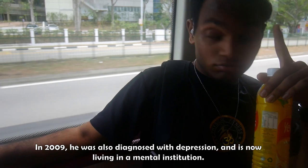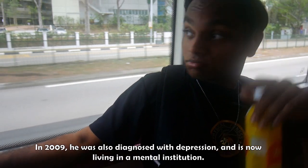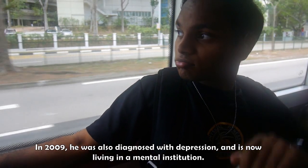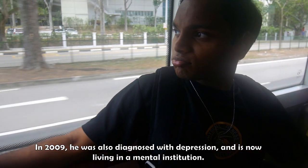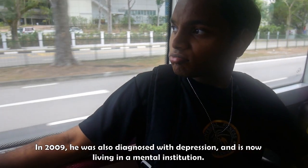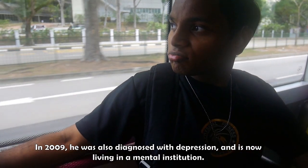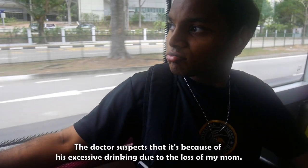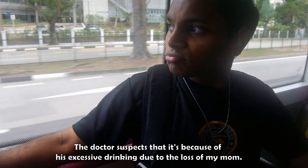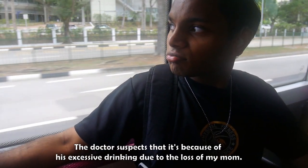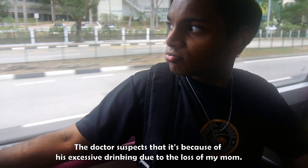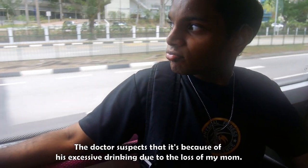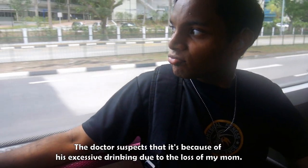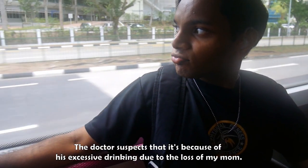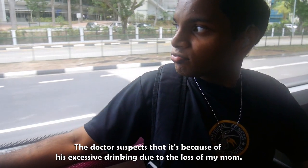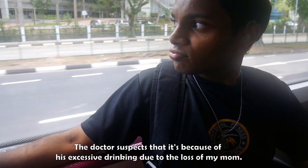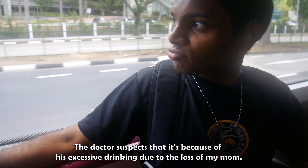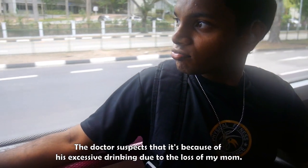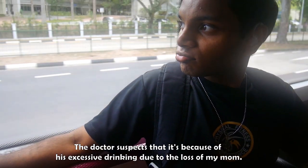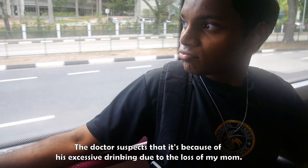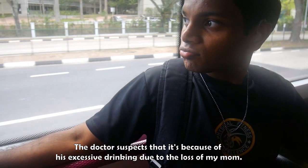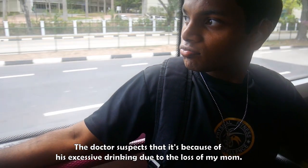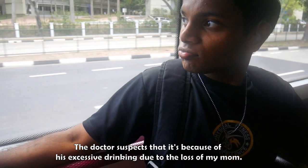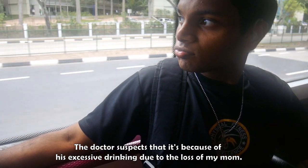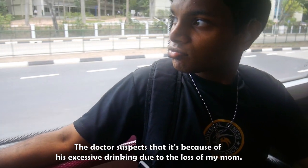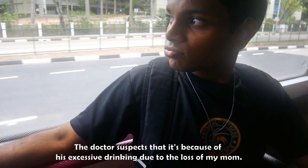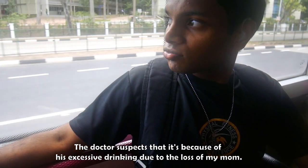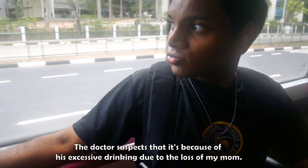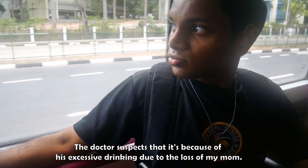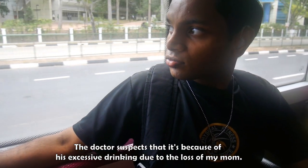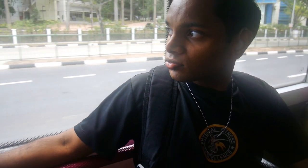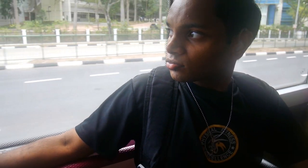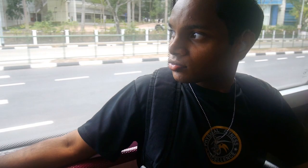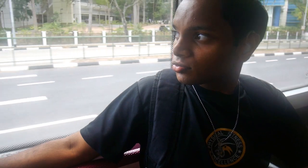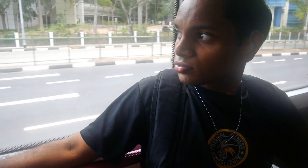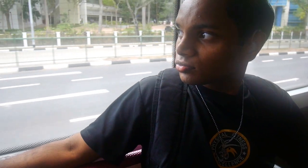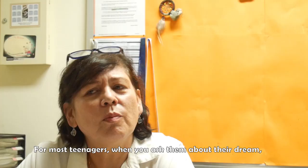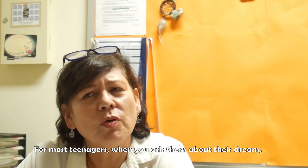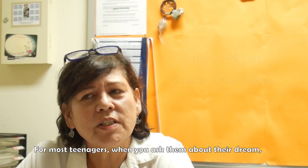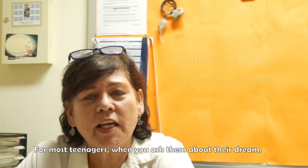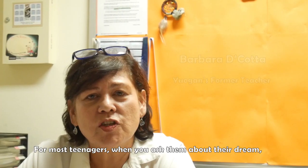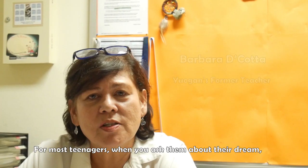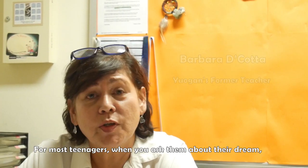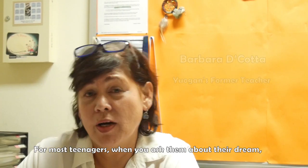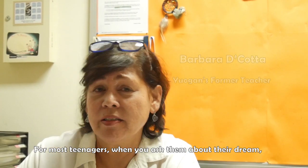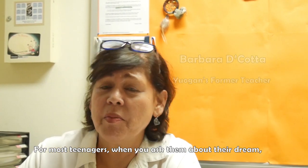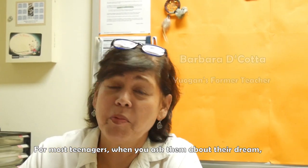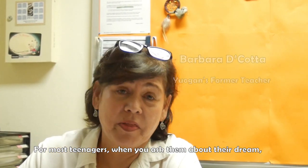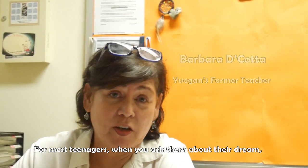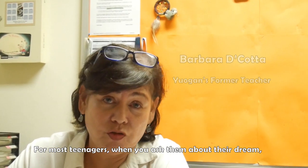for joining us. When you ask them about their